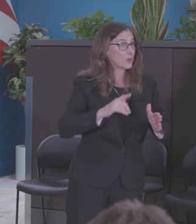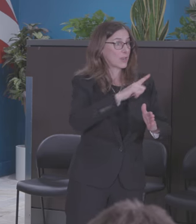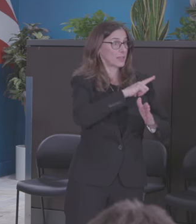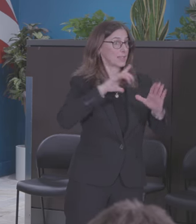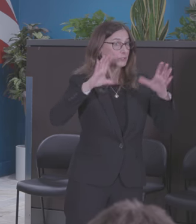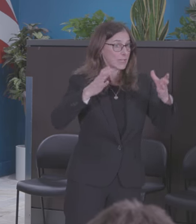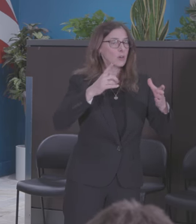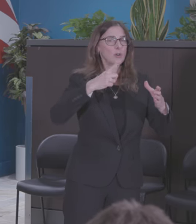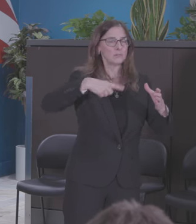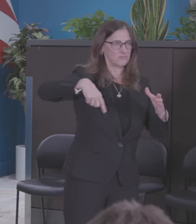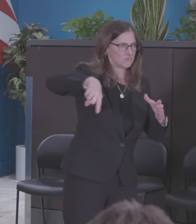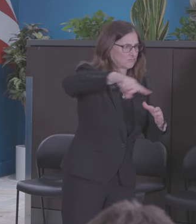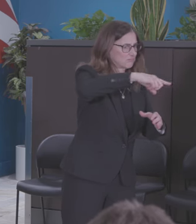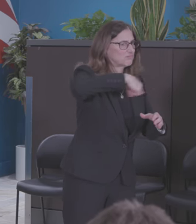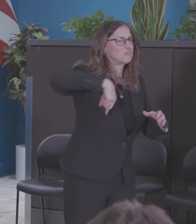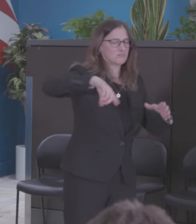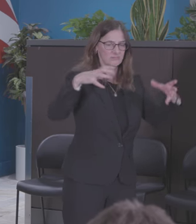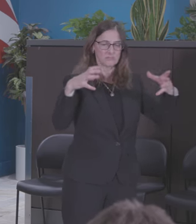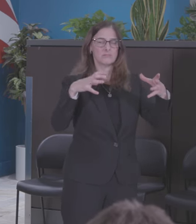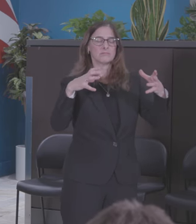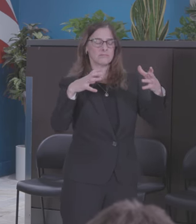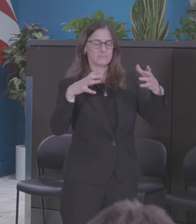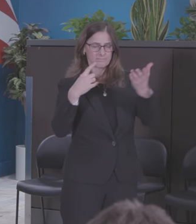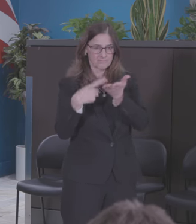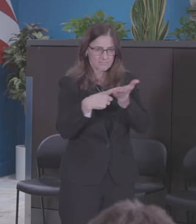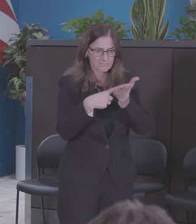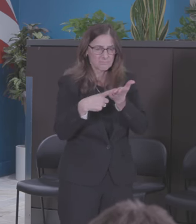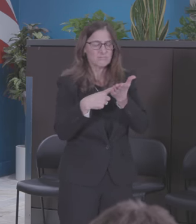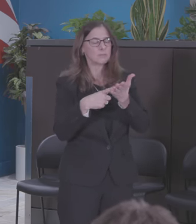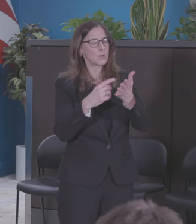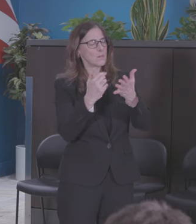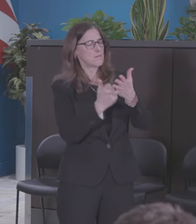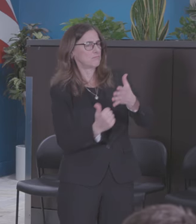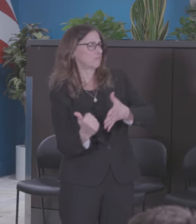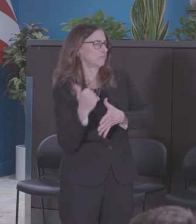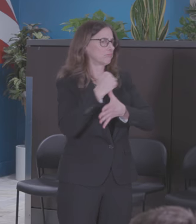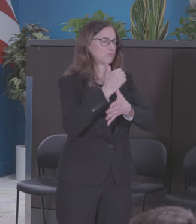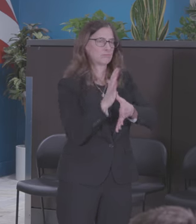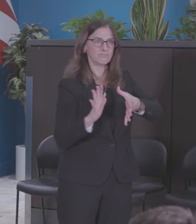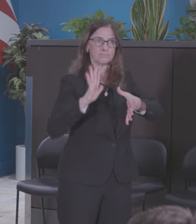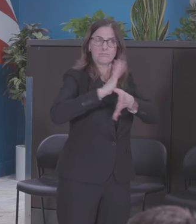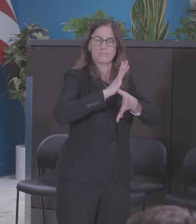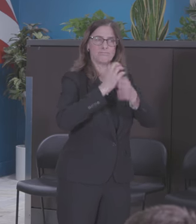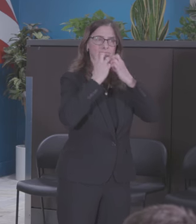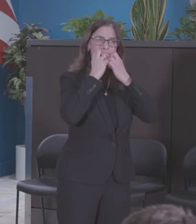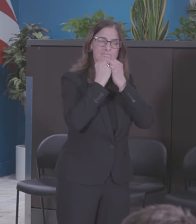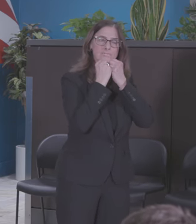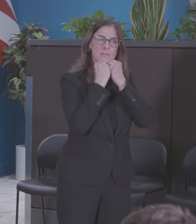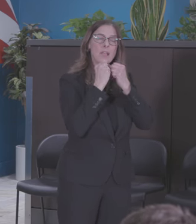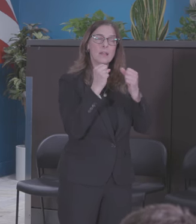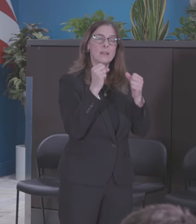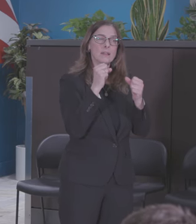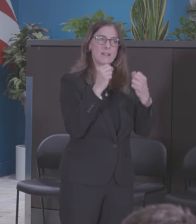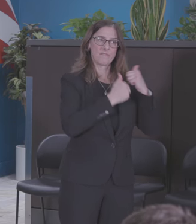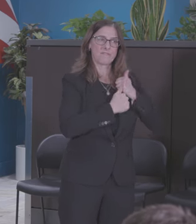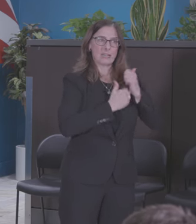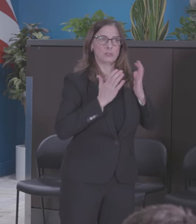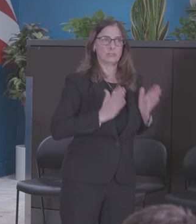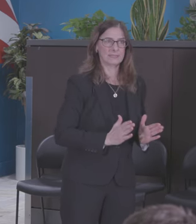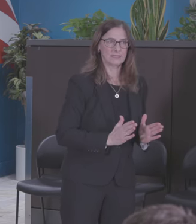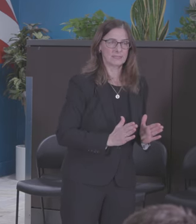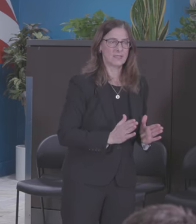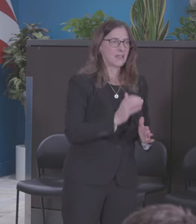a major priority, the welfare of our veterans. Not only to put a roof over their head, but